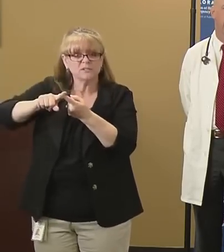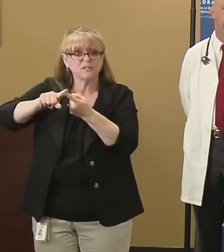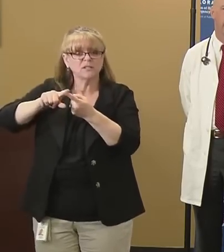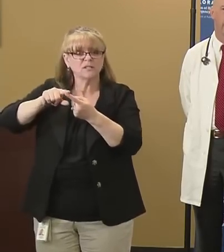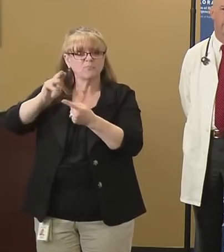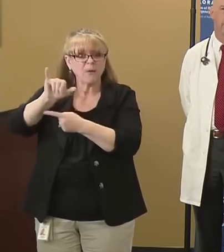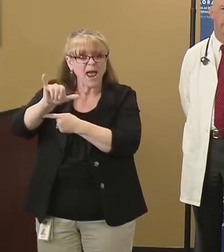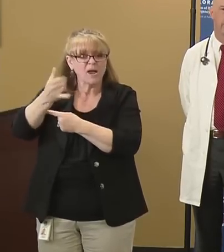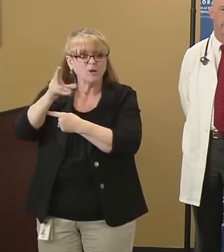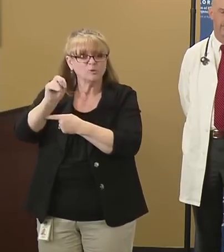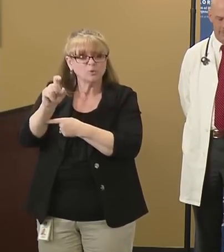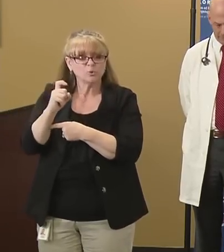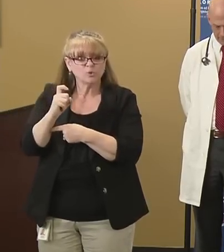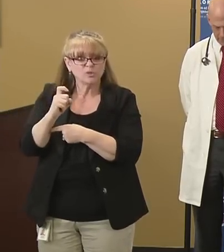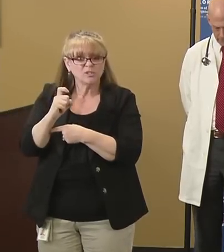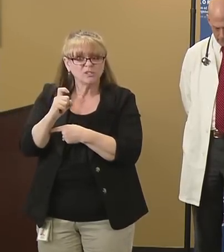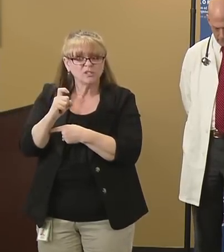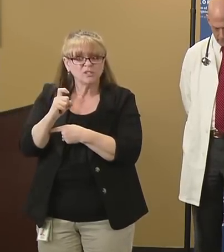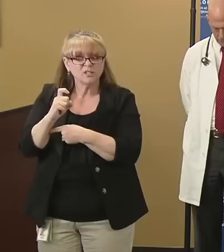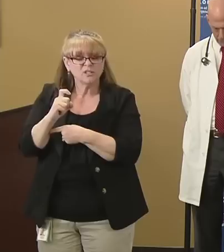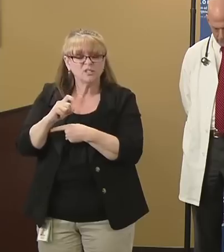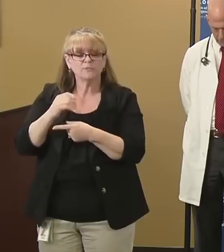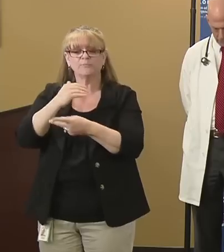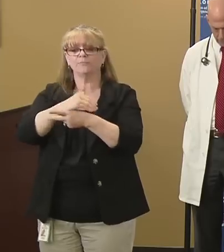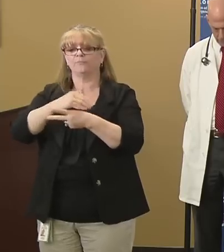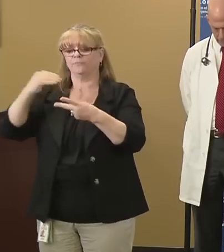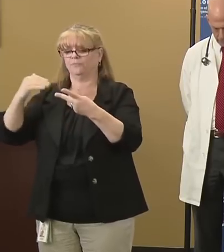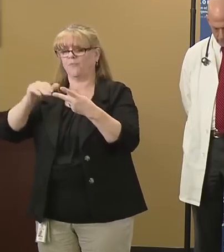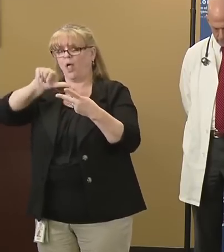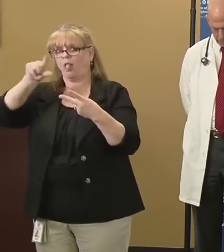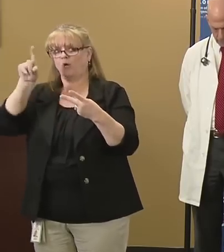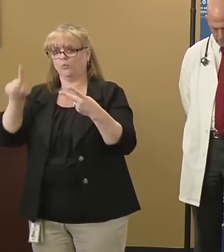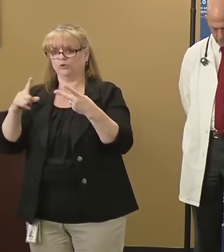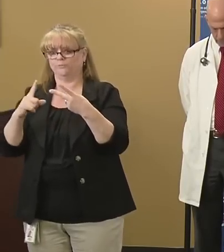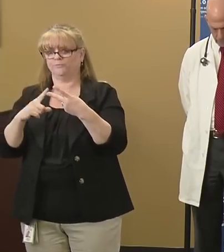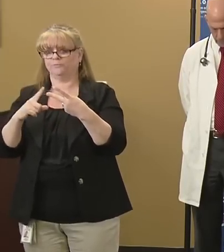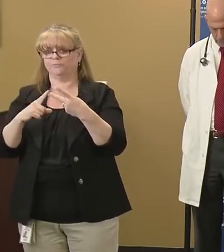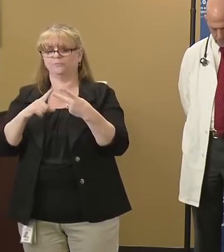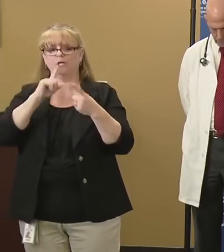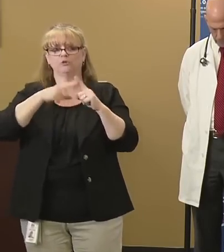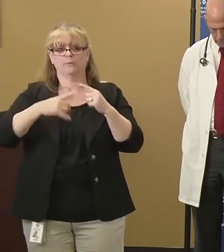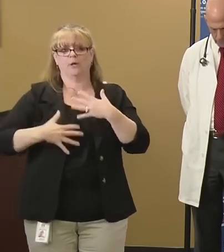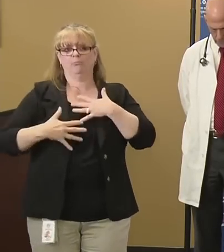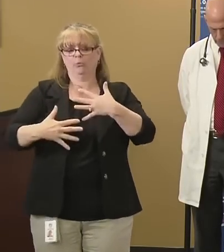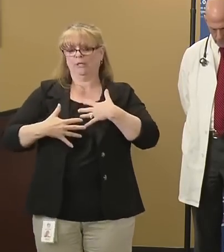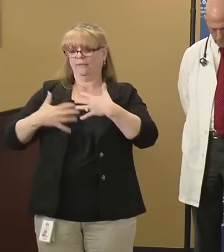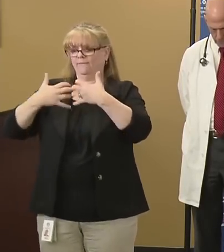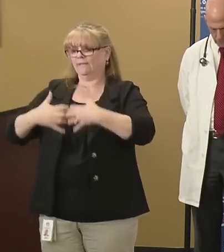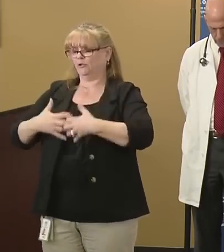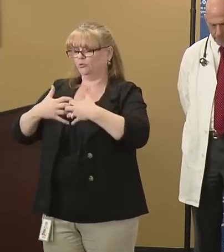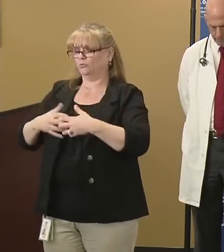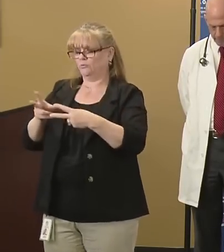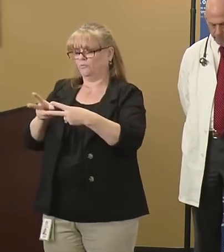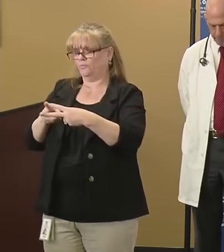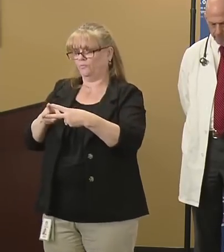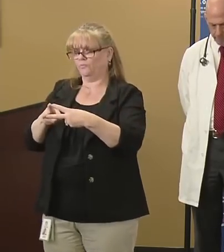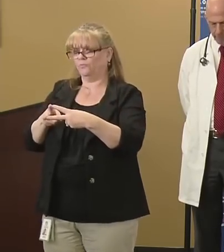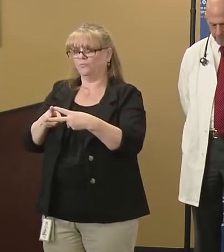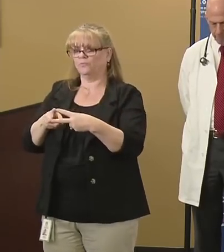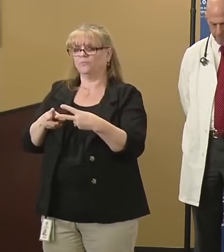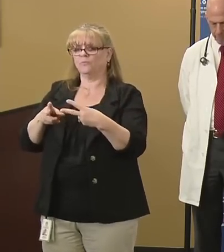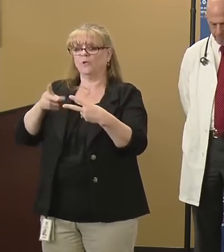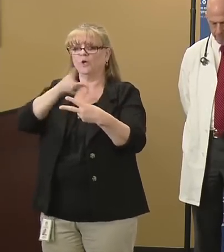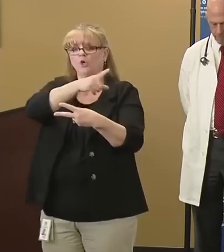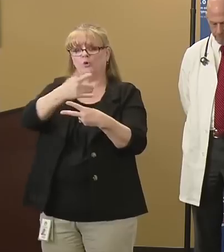my next question is for Dr. Moss. Beyond the issue with ventilators, what is your concern that you will have the staff necessary